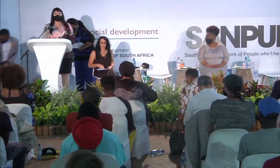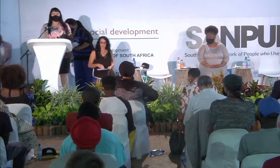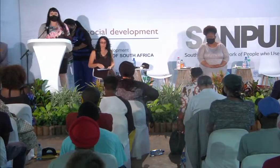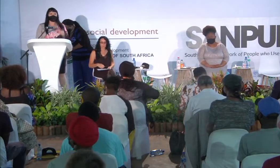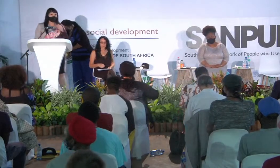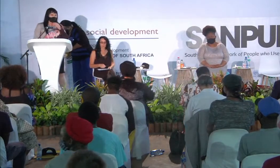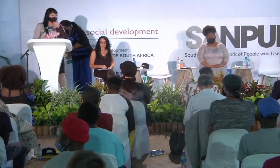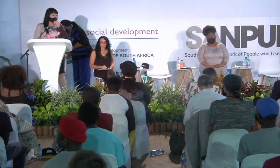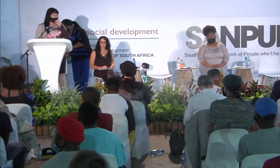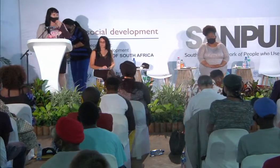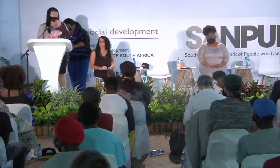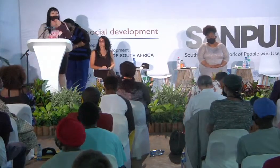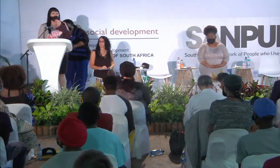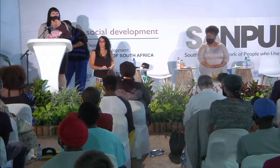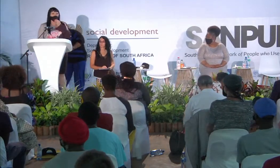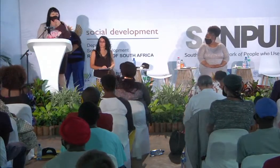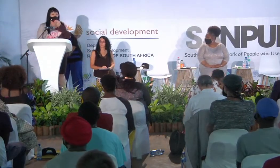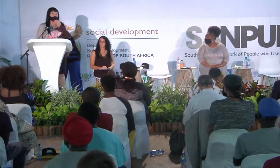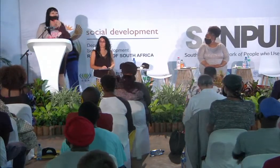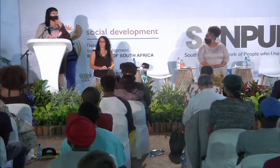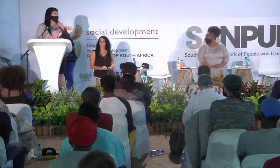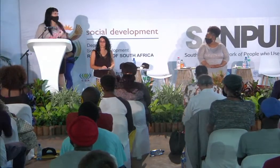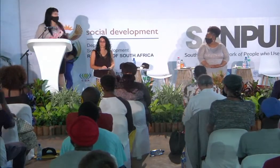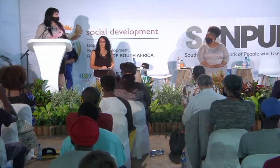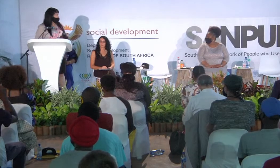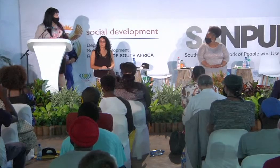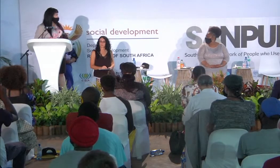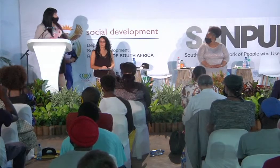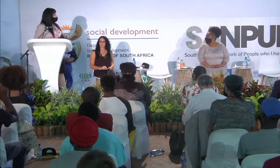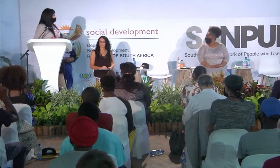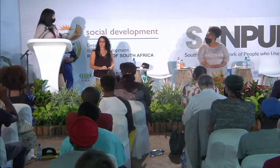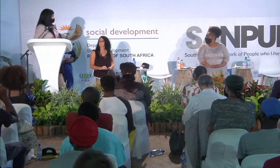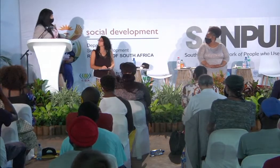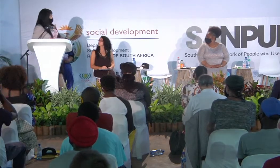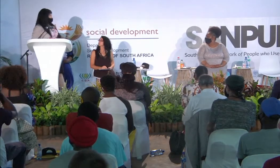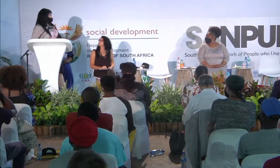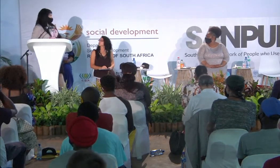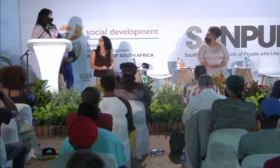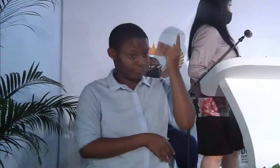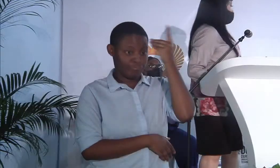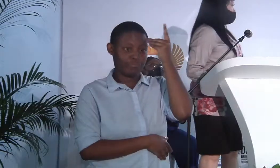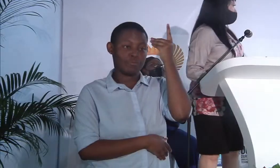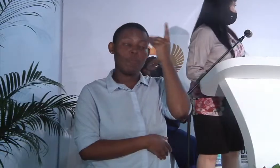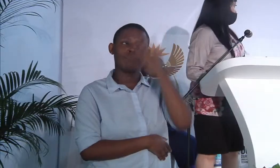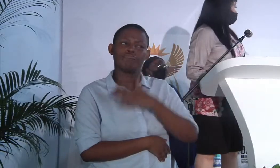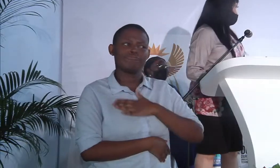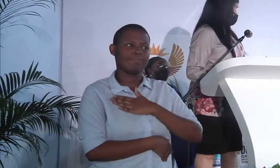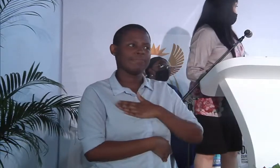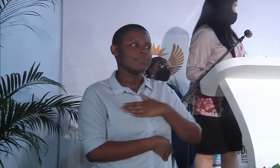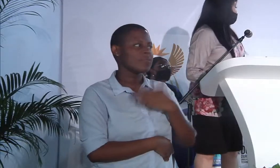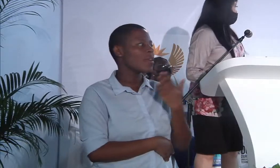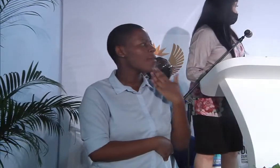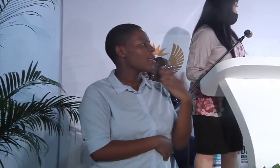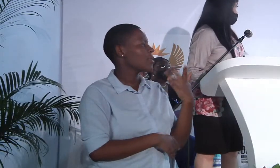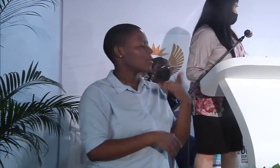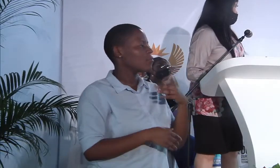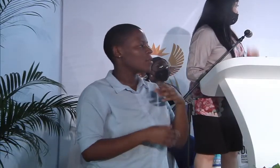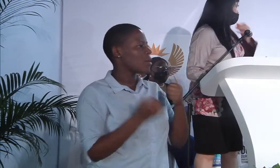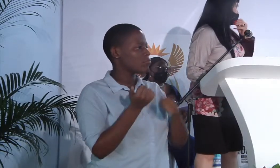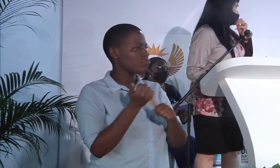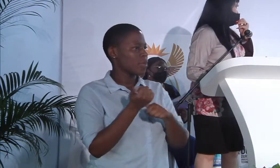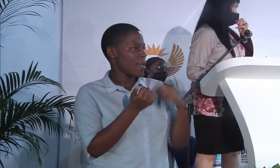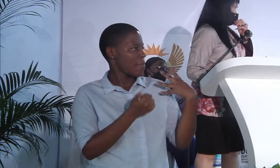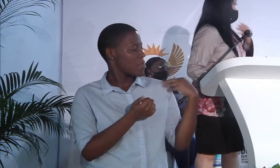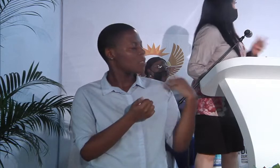Good morning, everybody, and a warm welcome to Durban. Deputy Minister, it is such a joy to have you here with